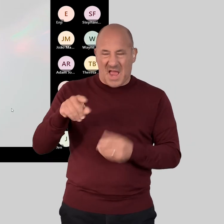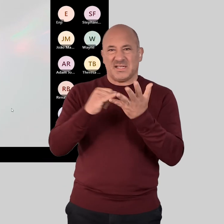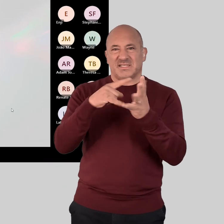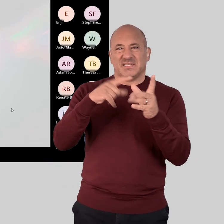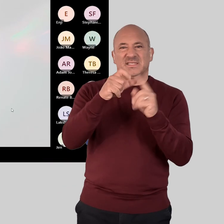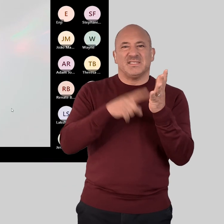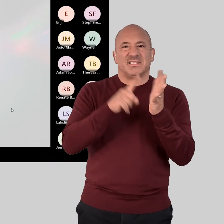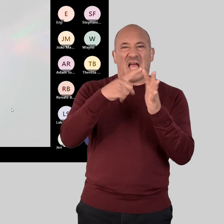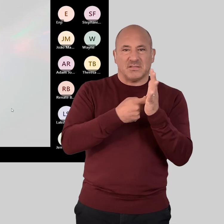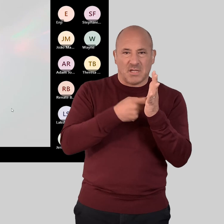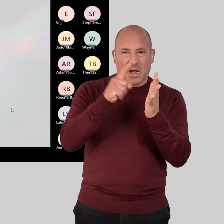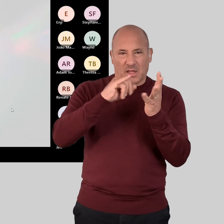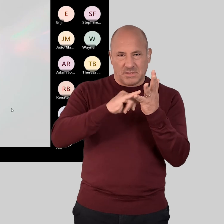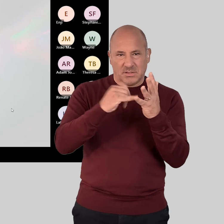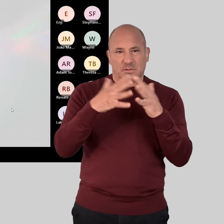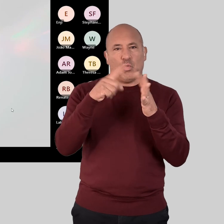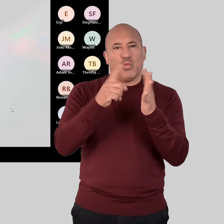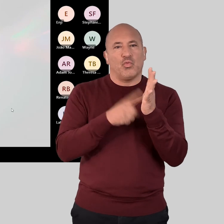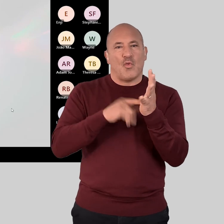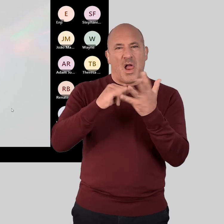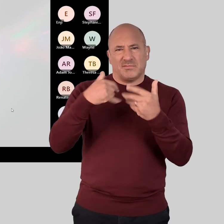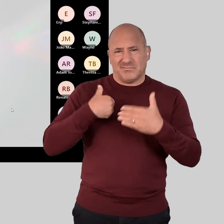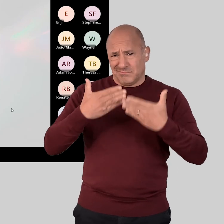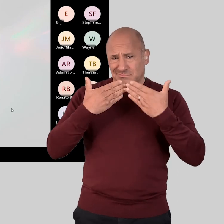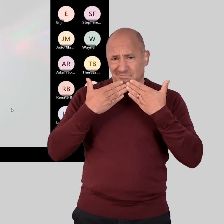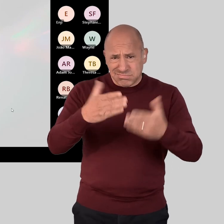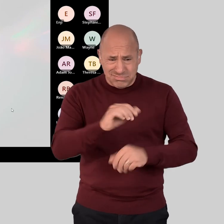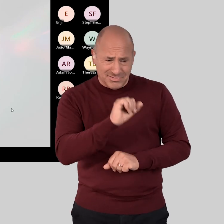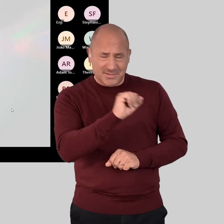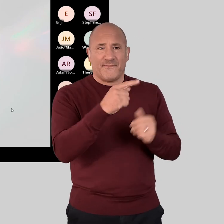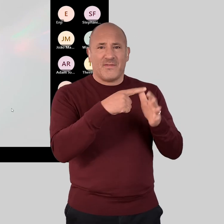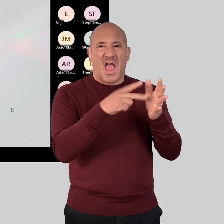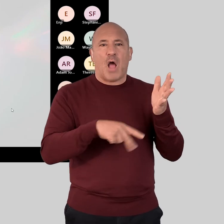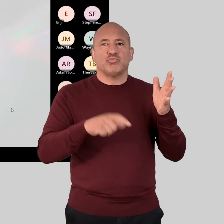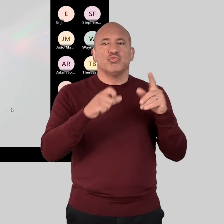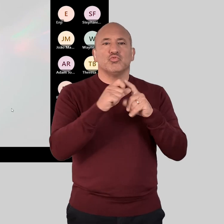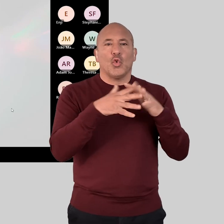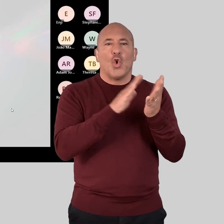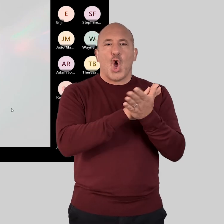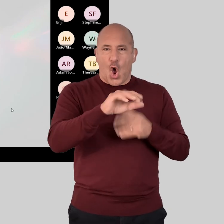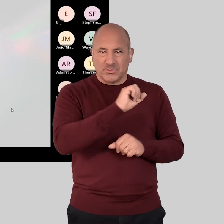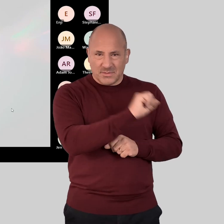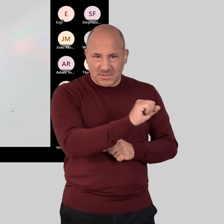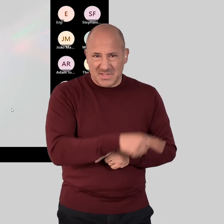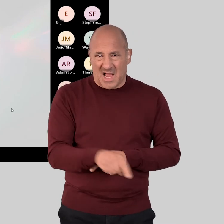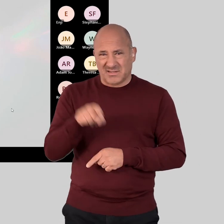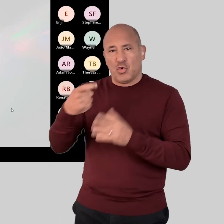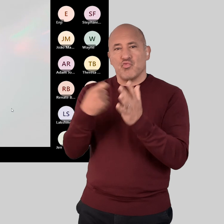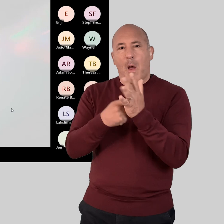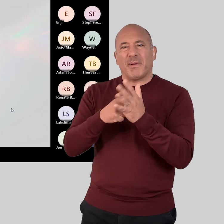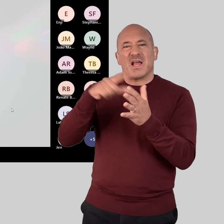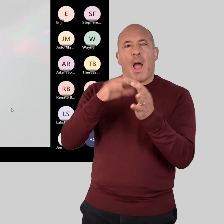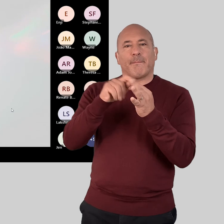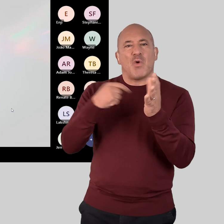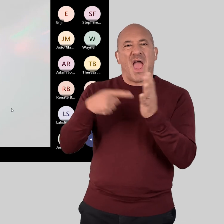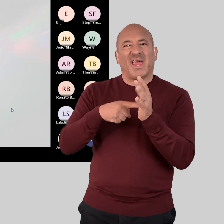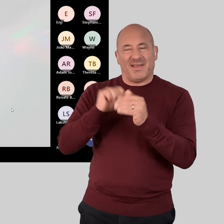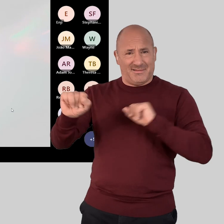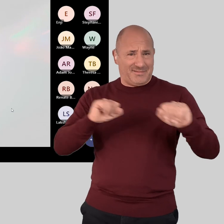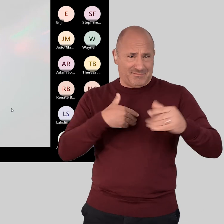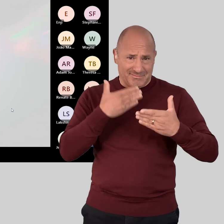and with Saddler's Wells. So a big thank you to Andrew Hurst and to the team at One Dance UK and to Robin Cabaret and the team at